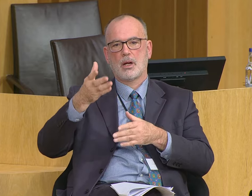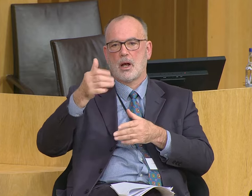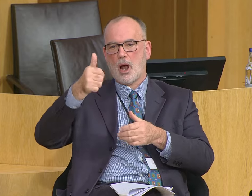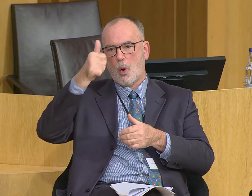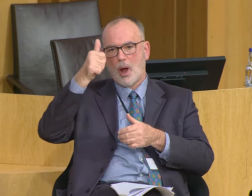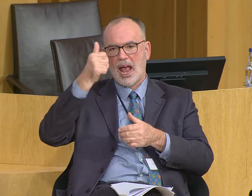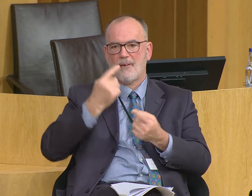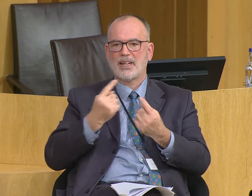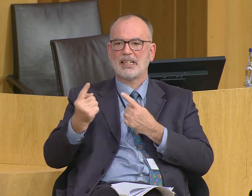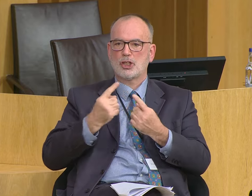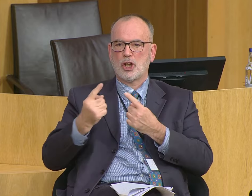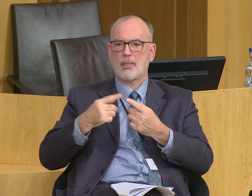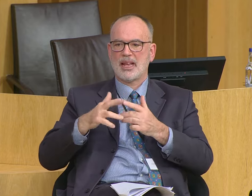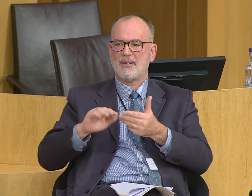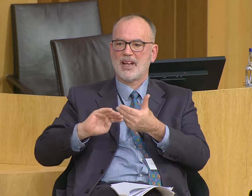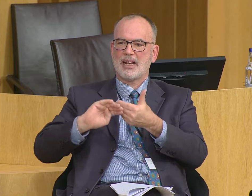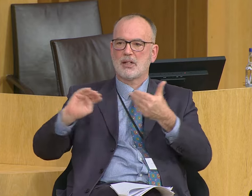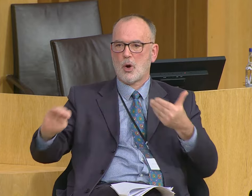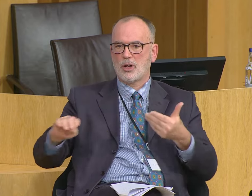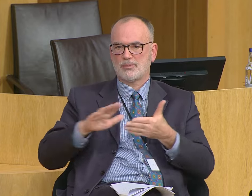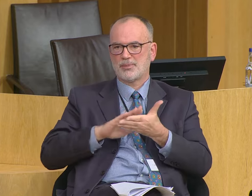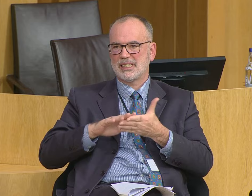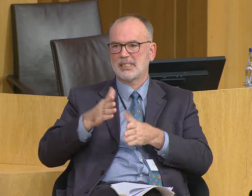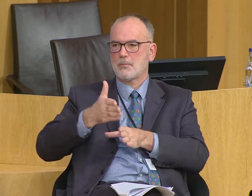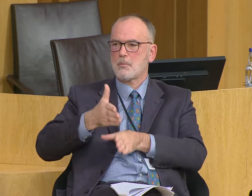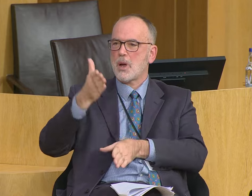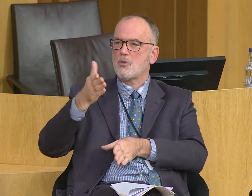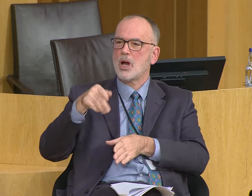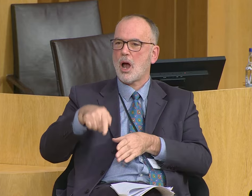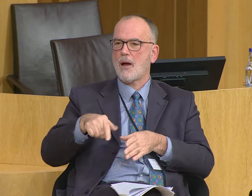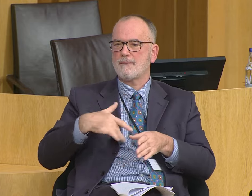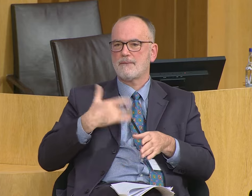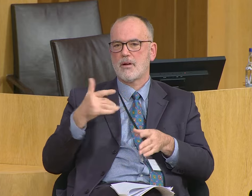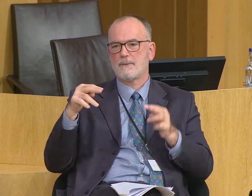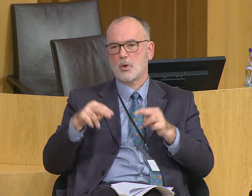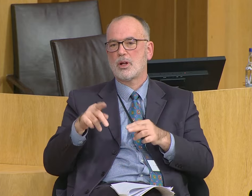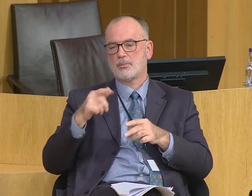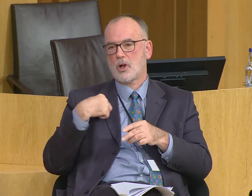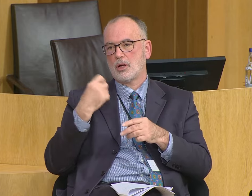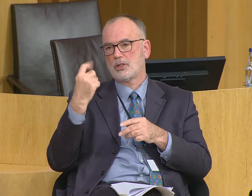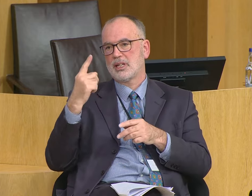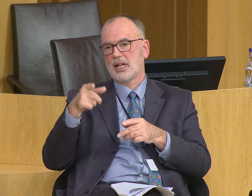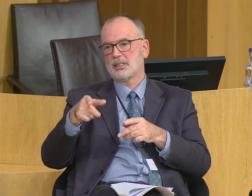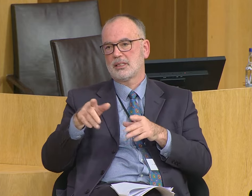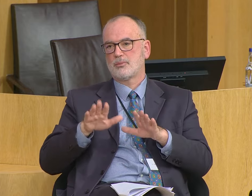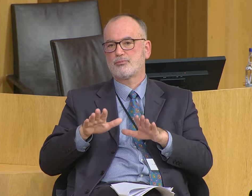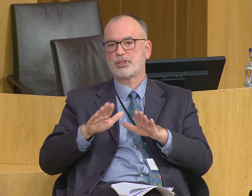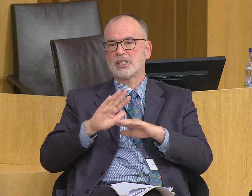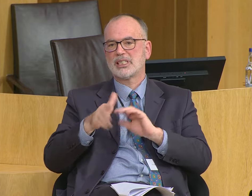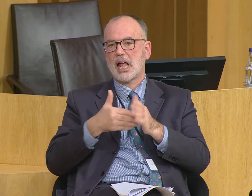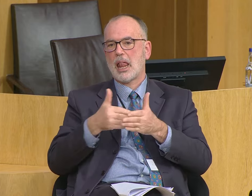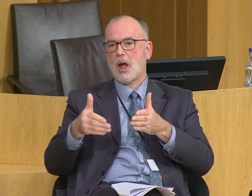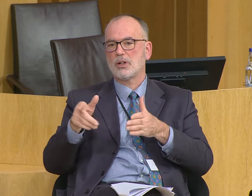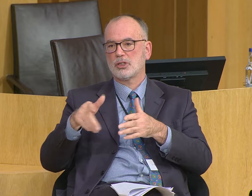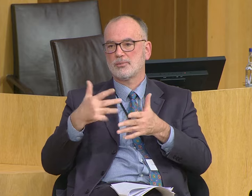we're all involved. We all are aware of each other. And I think if we have that exclusion, I feel as we're putting up a barrier that doesn't need to be there.